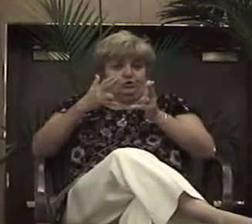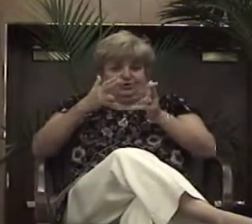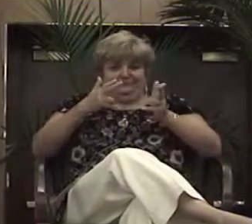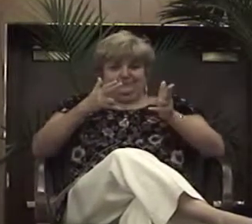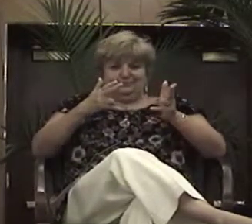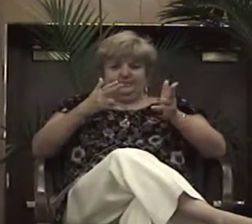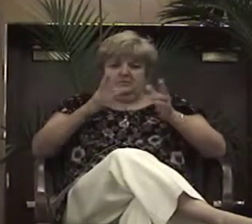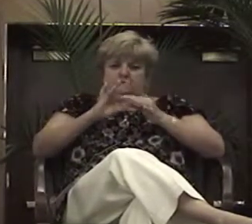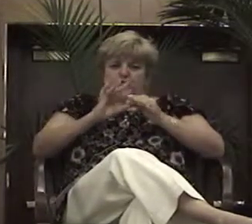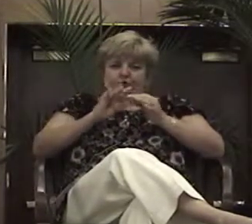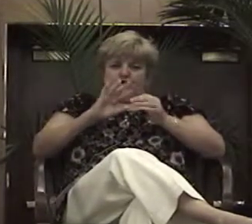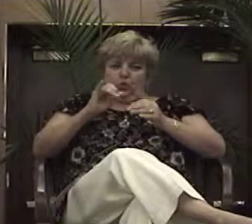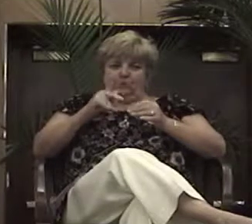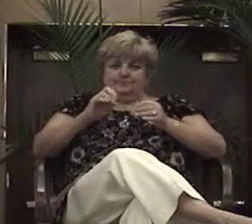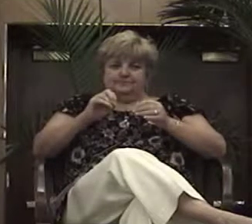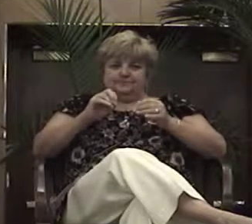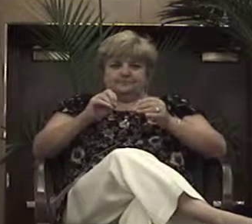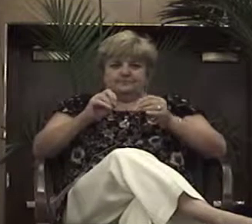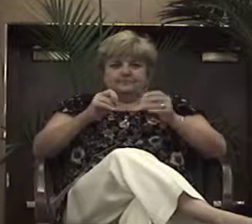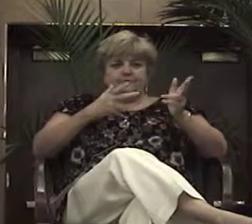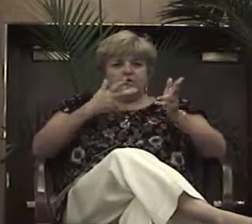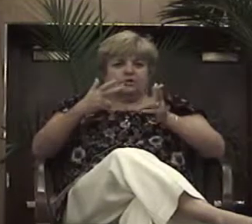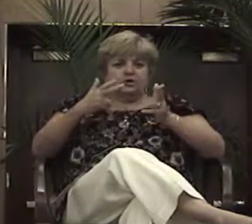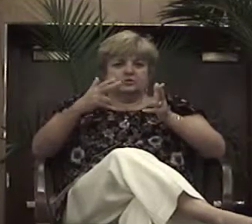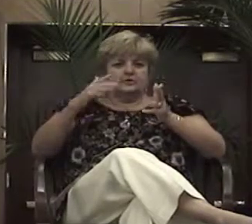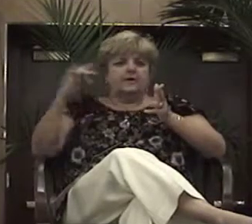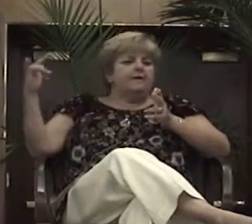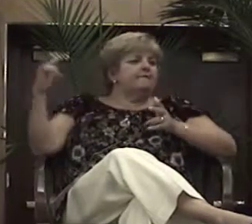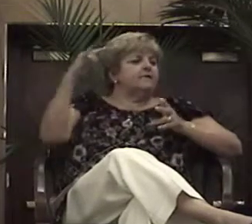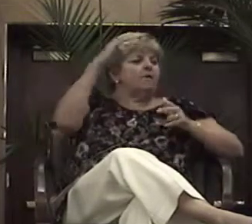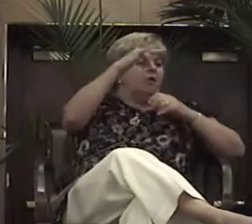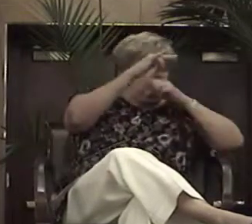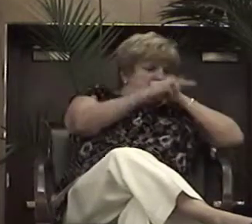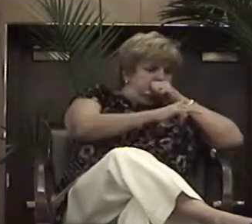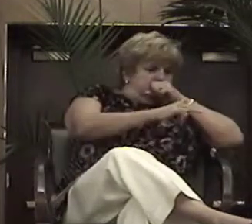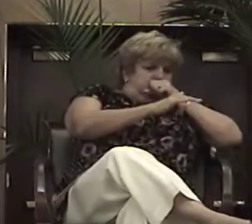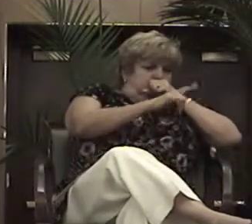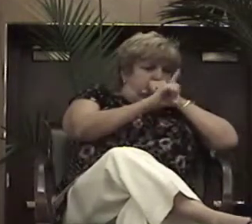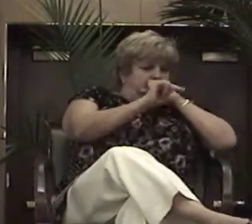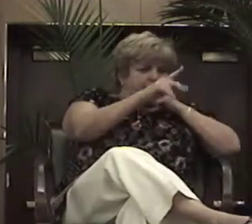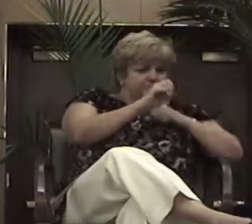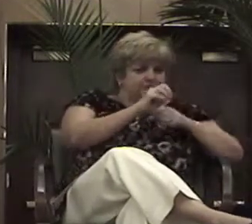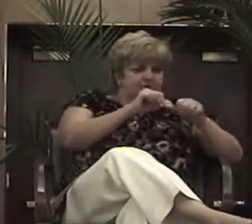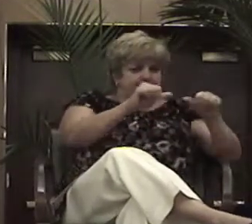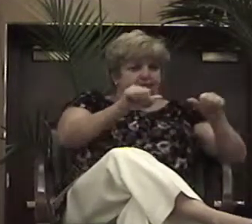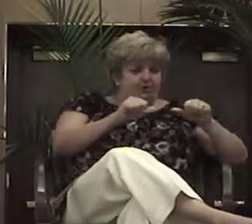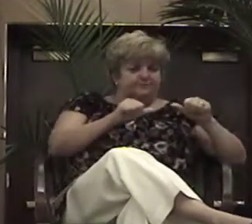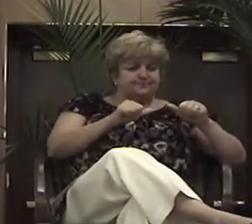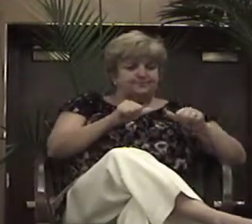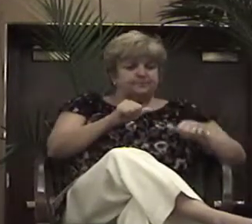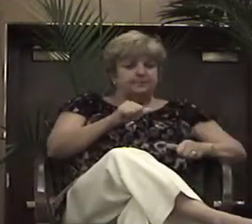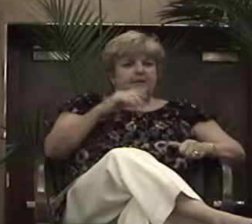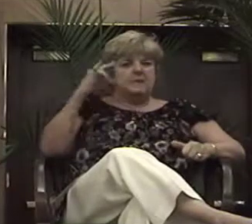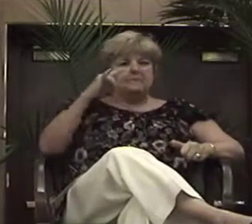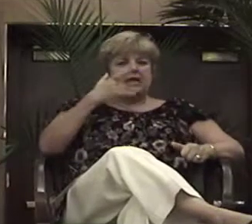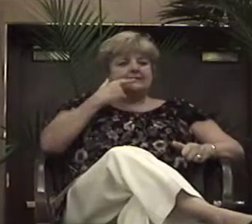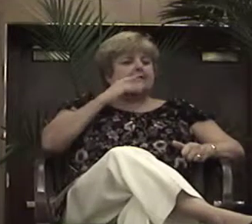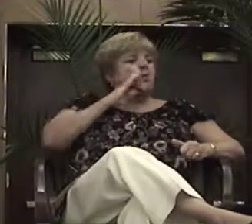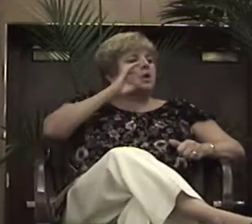This plane flew them into this lake and they landed and taxied up to the dock, and the hunters got out and the pilot told him, he said, I'll be back, get you next Wednesday, and